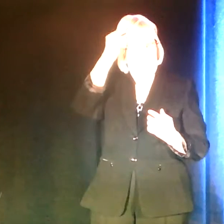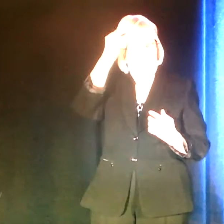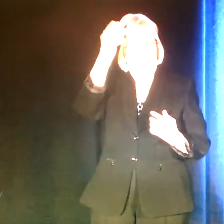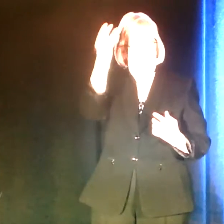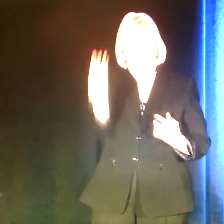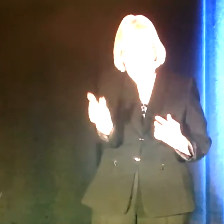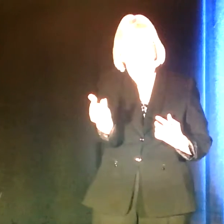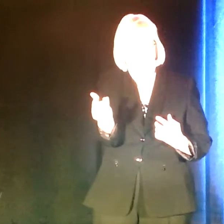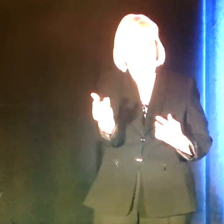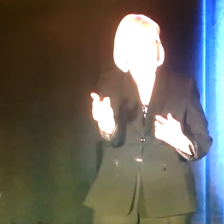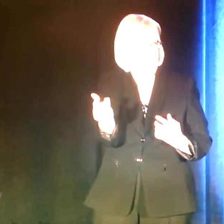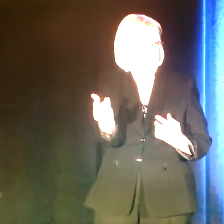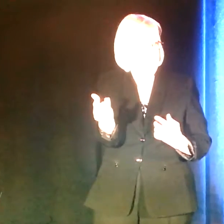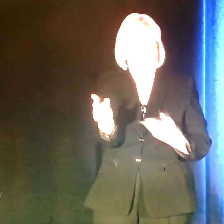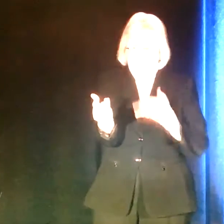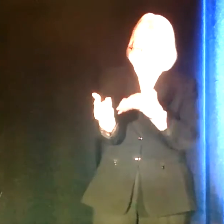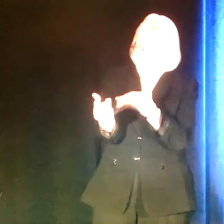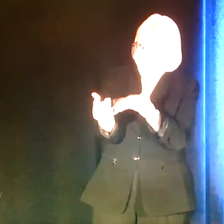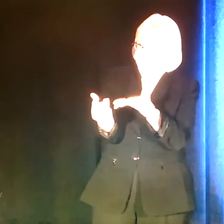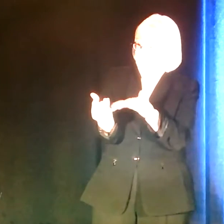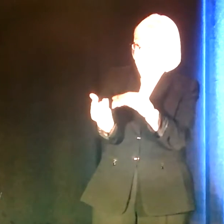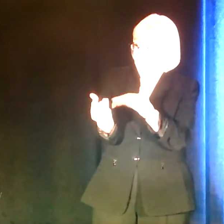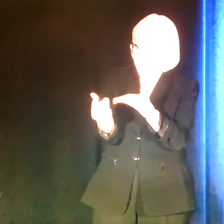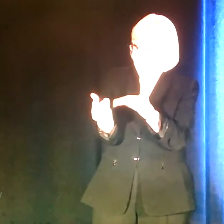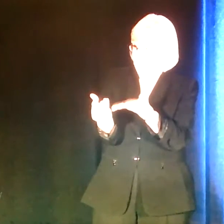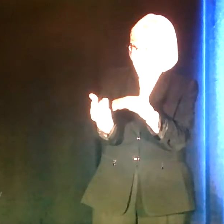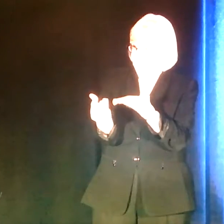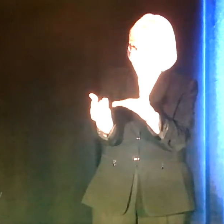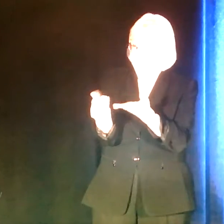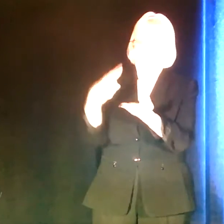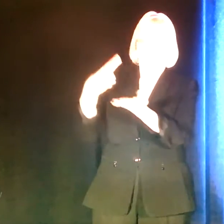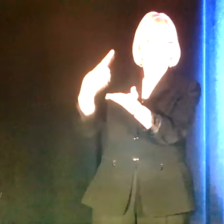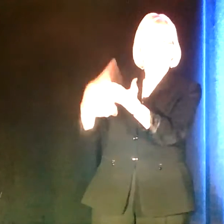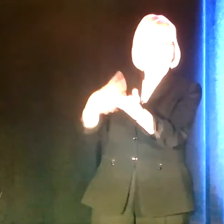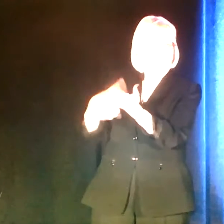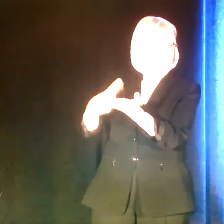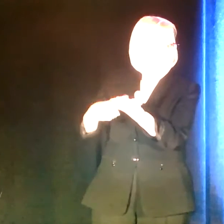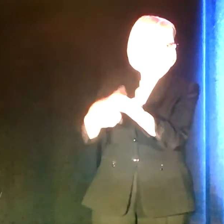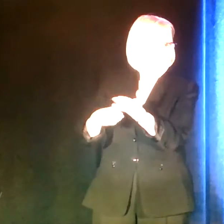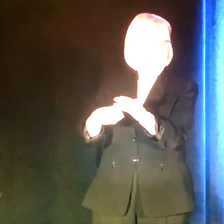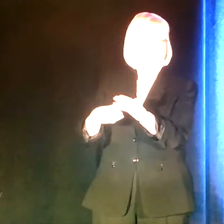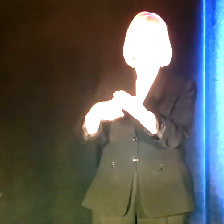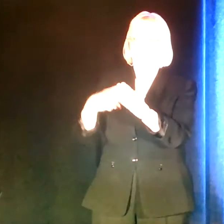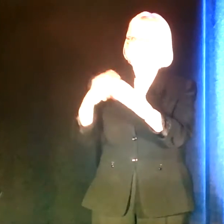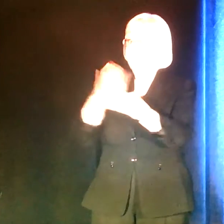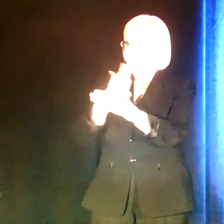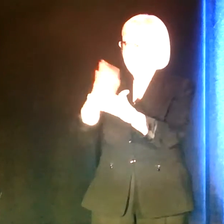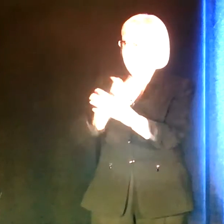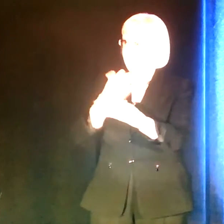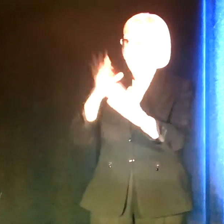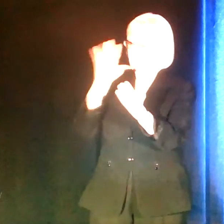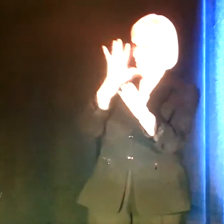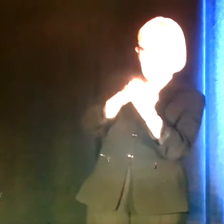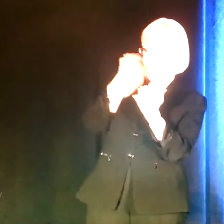But now I want you thinking. I want you to take that thinking process out and talk about that. Discuss